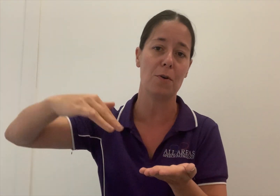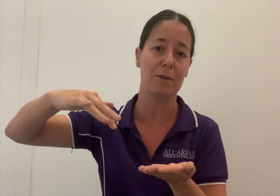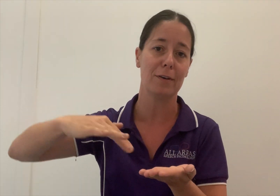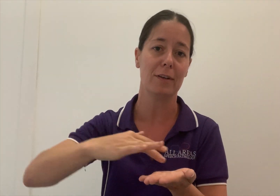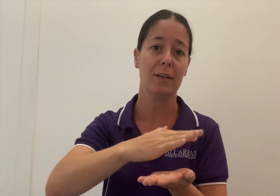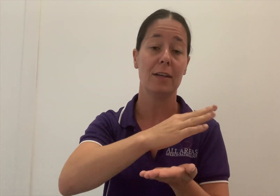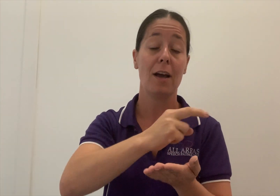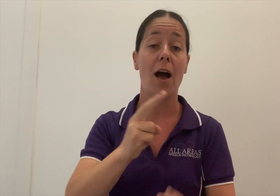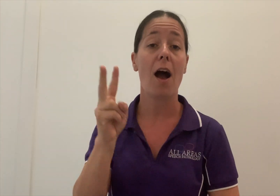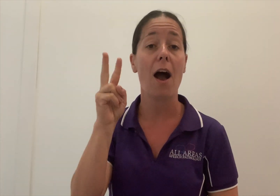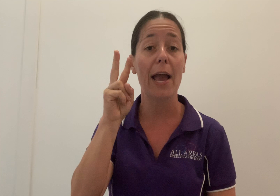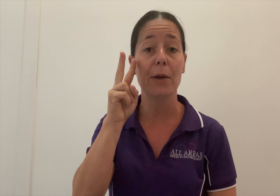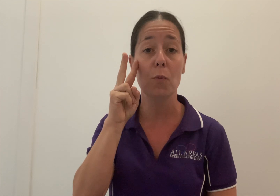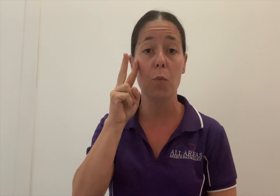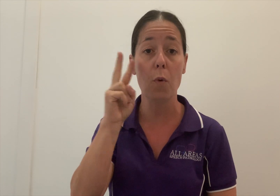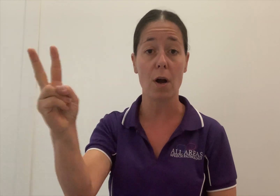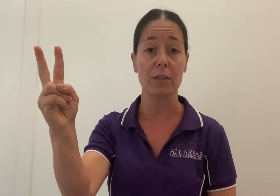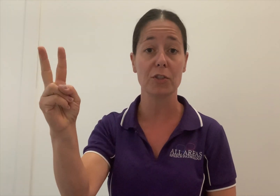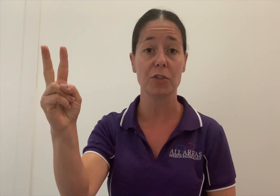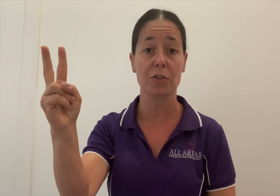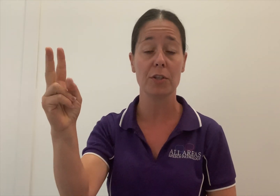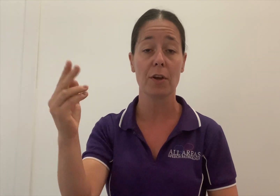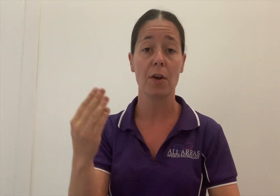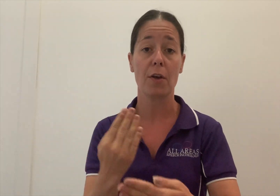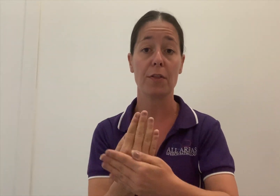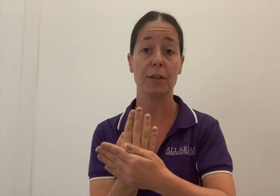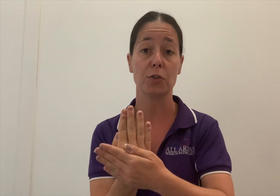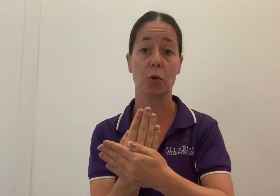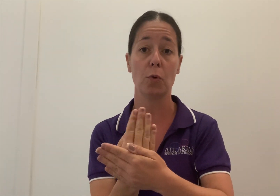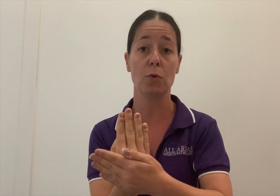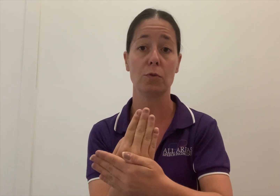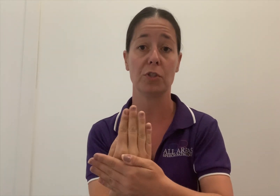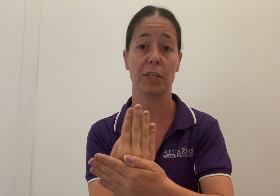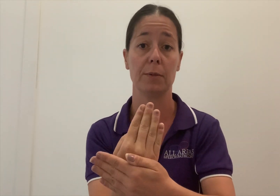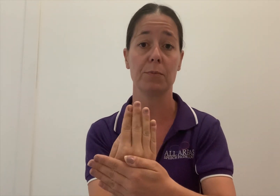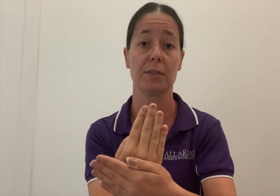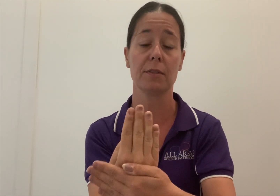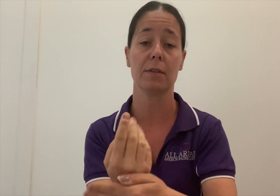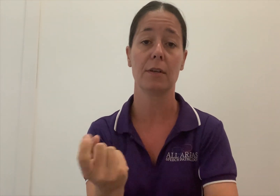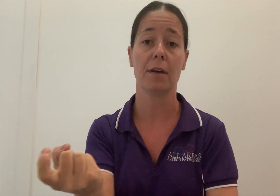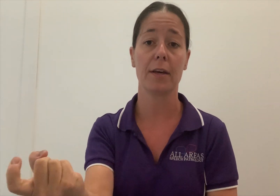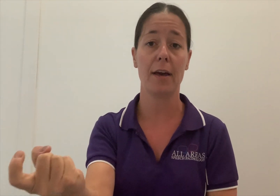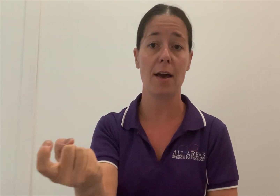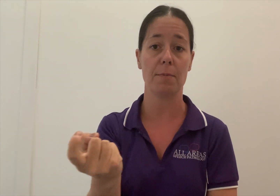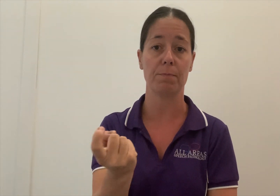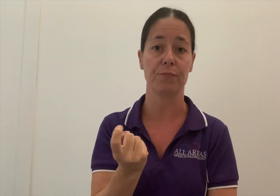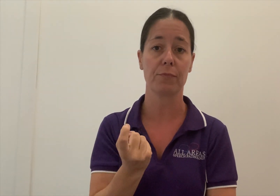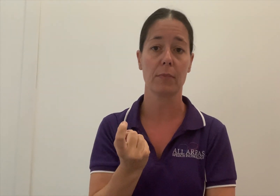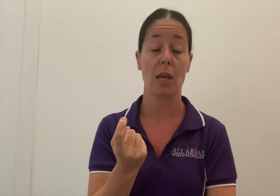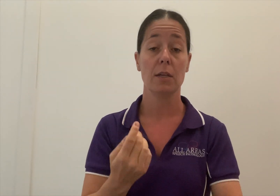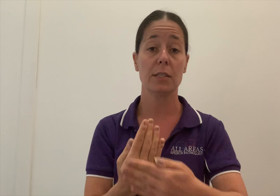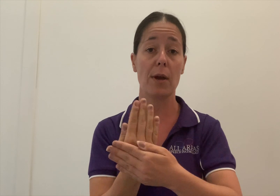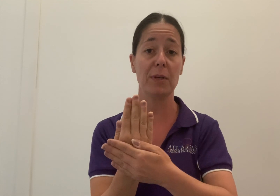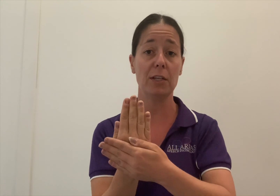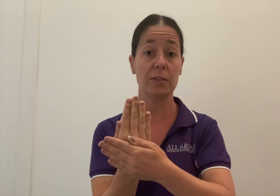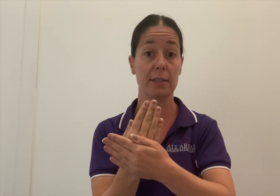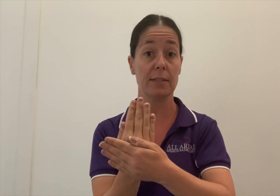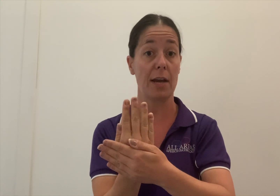shore. I watched the tall ships come. So I'm going to use the sign